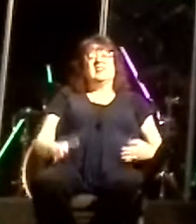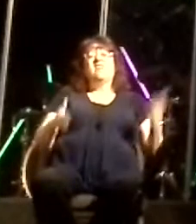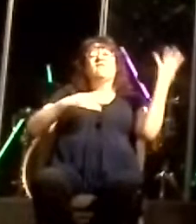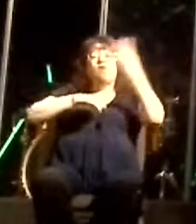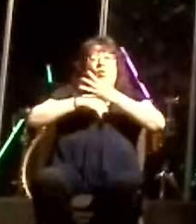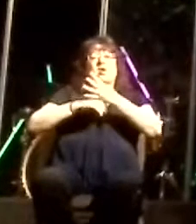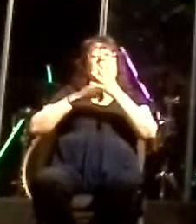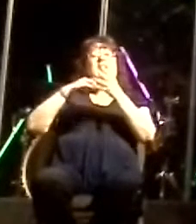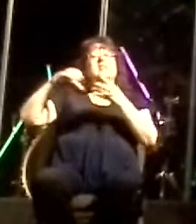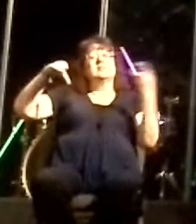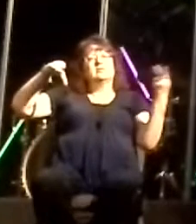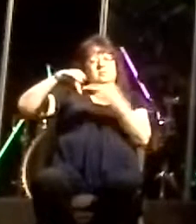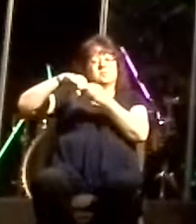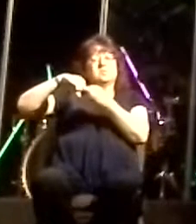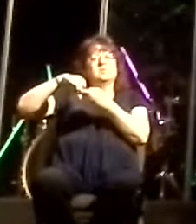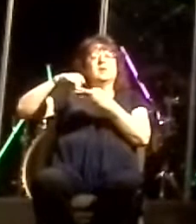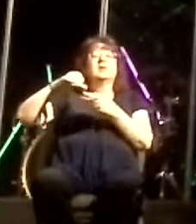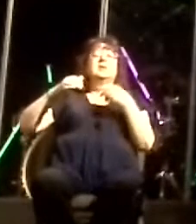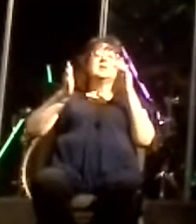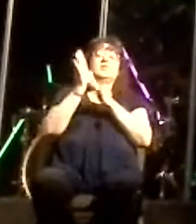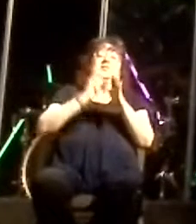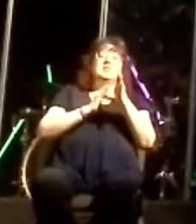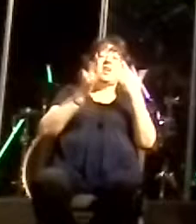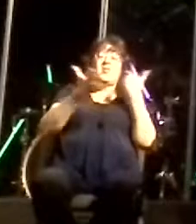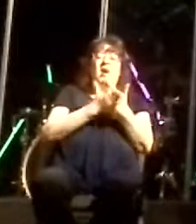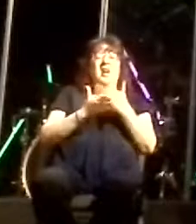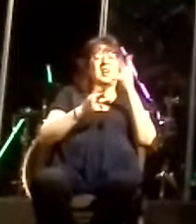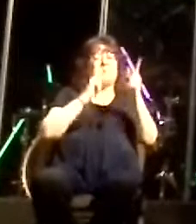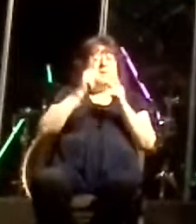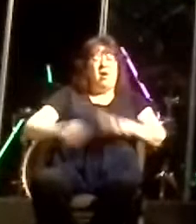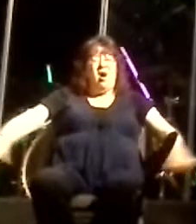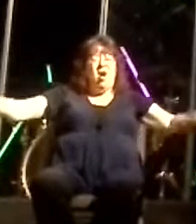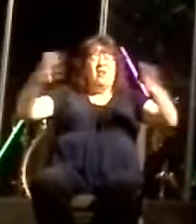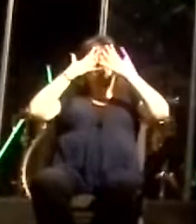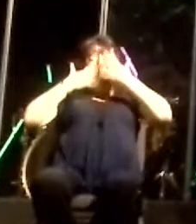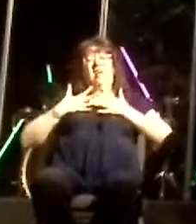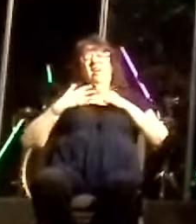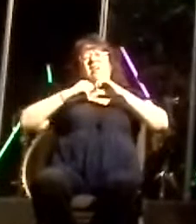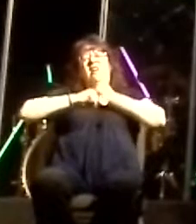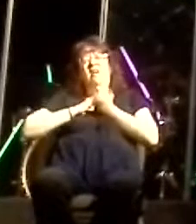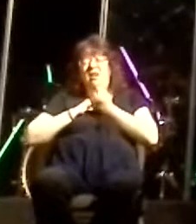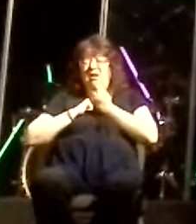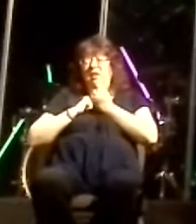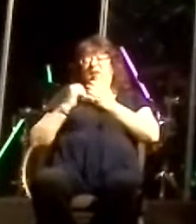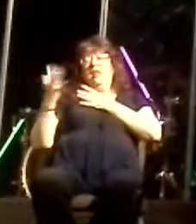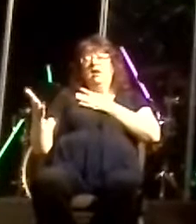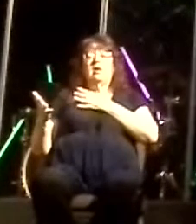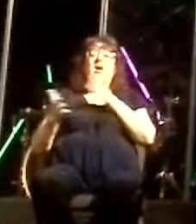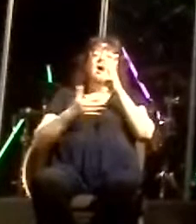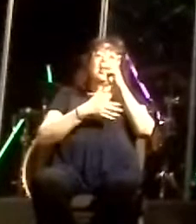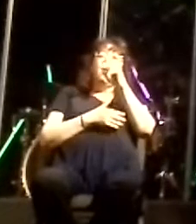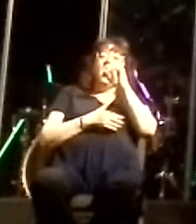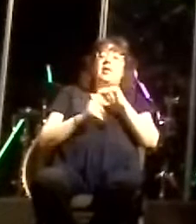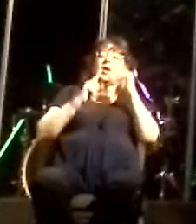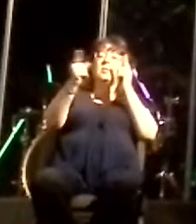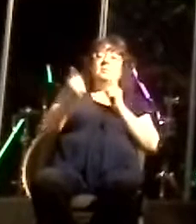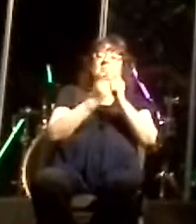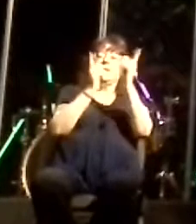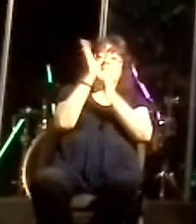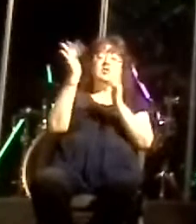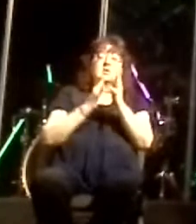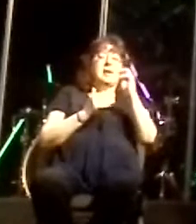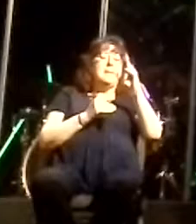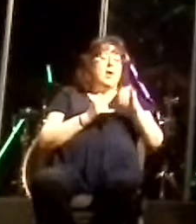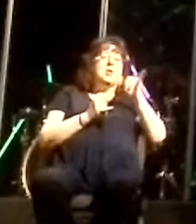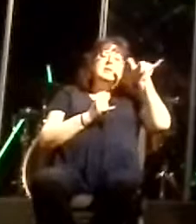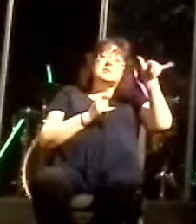for 4 days. When Jesus arrives, the people are mourning all around the tomb. Martha goes out to meet Jesus.